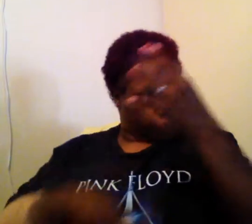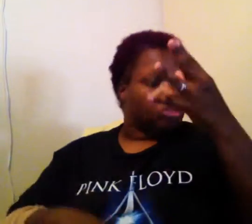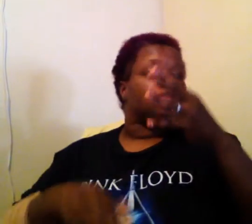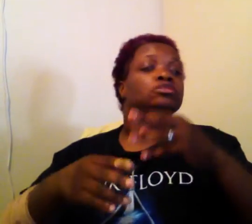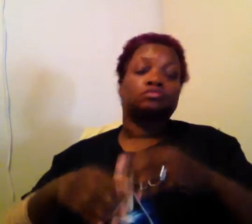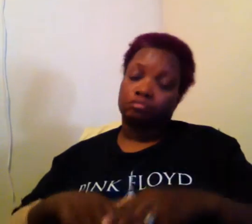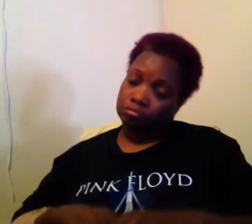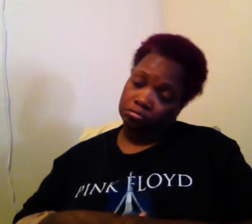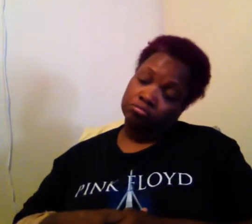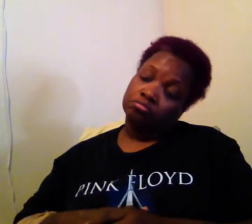...we've...